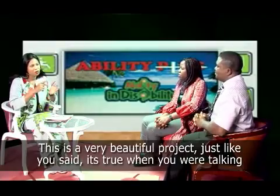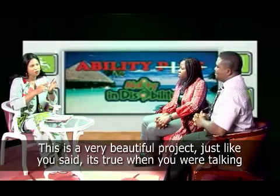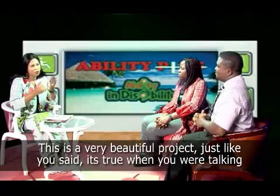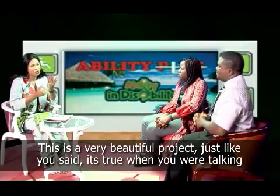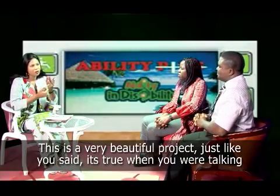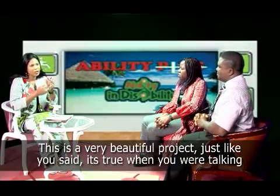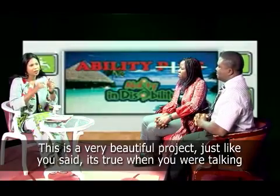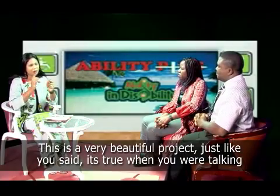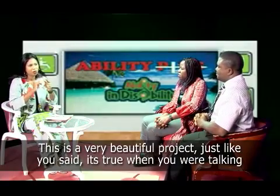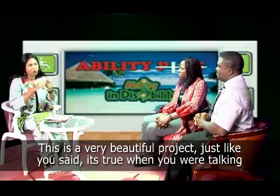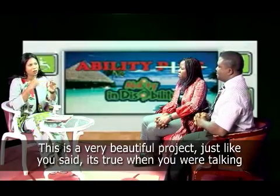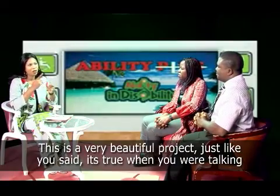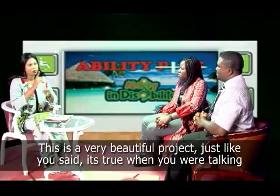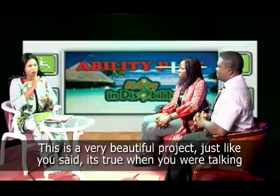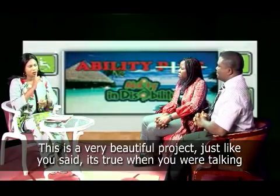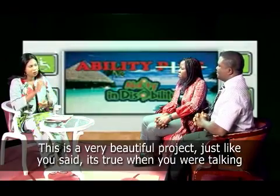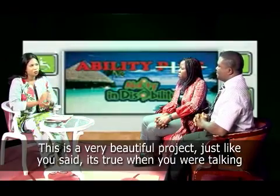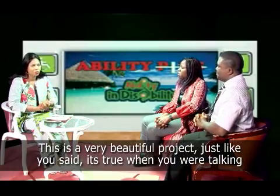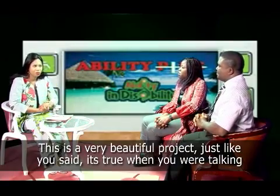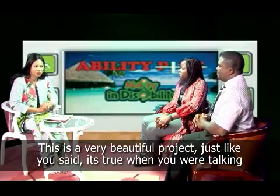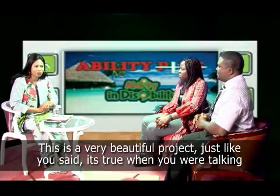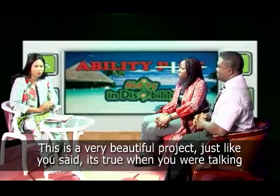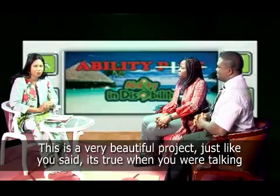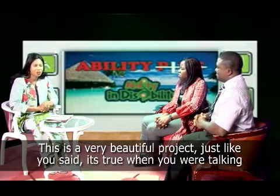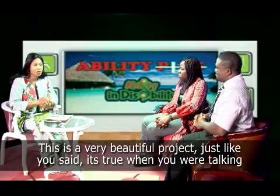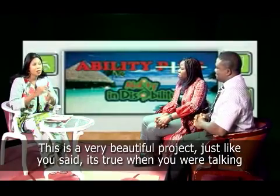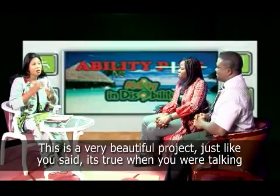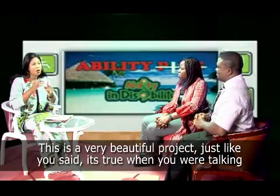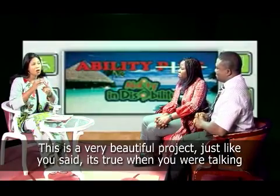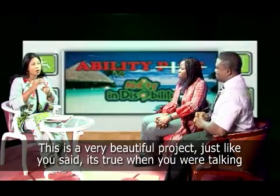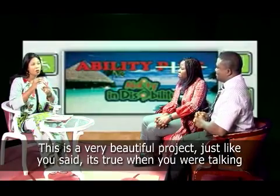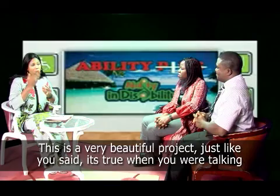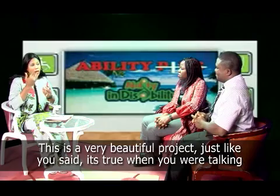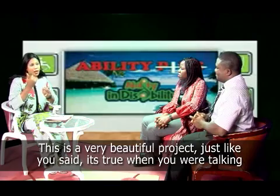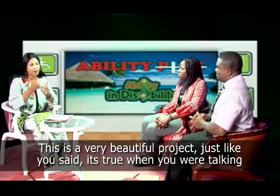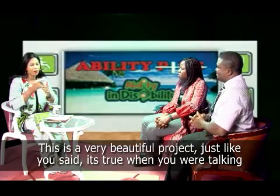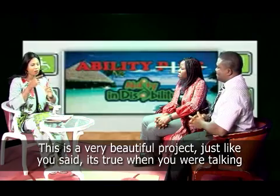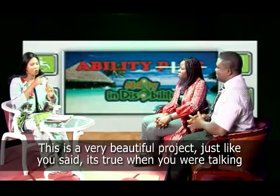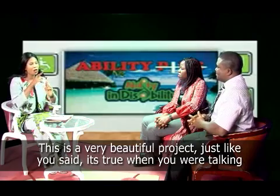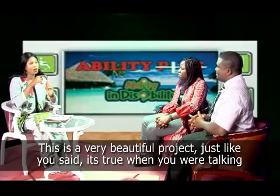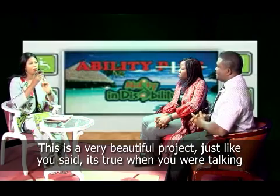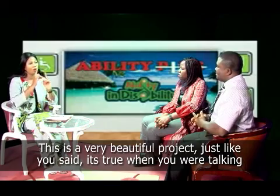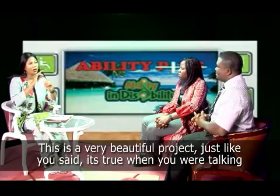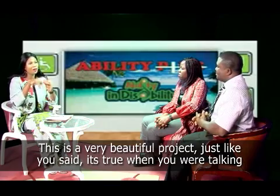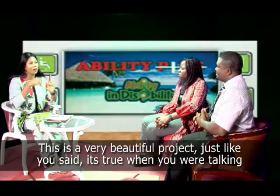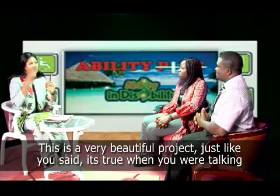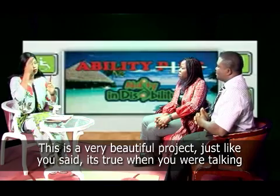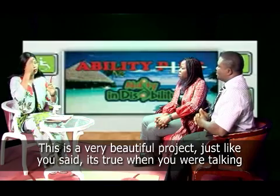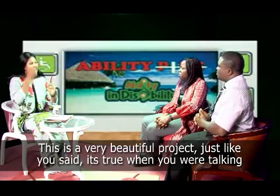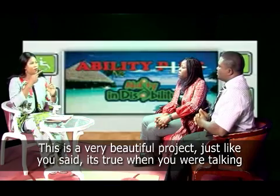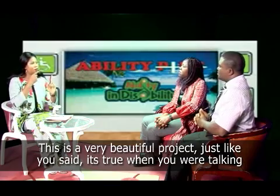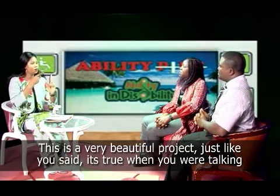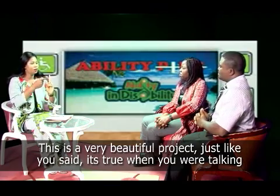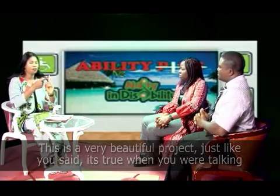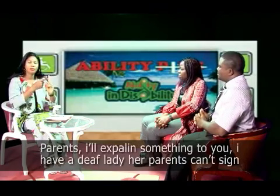is a very beautiful project. Just like you said, it's true. When you talk about, when you were talking about